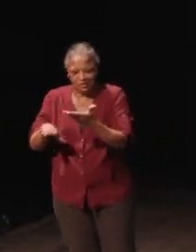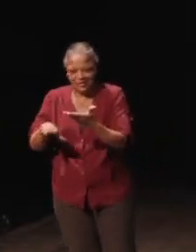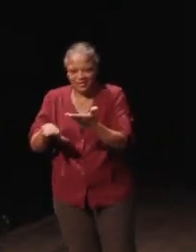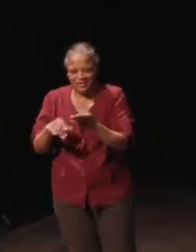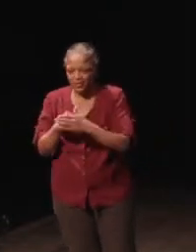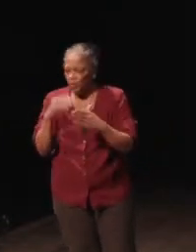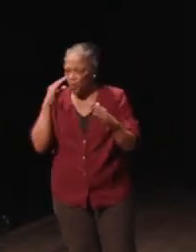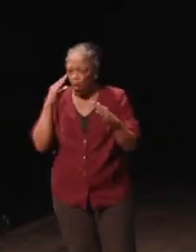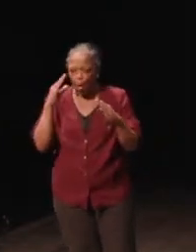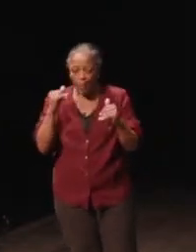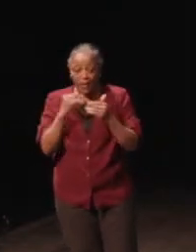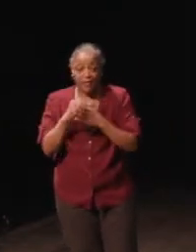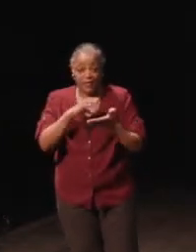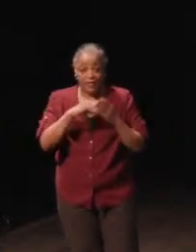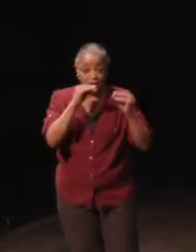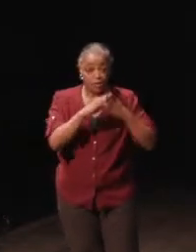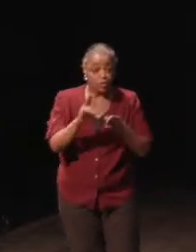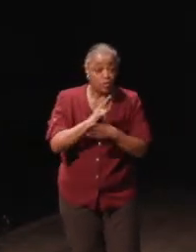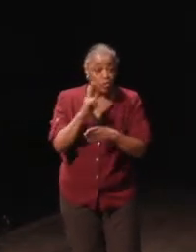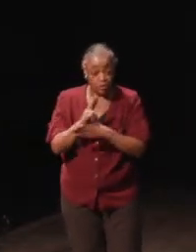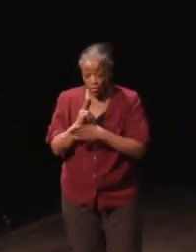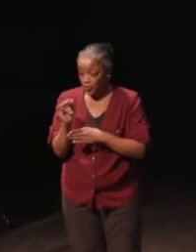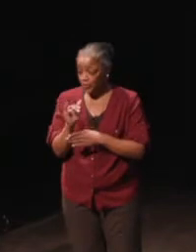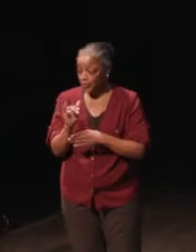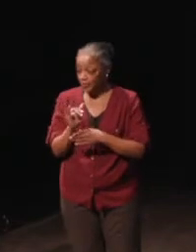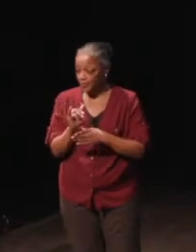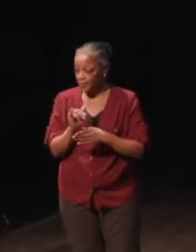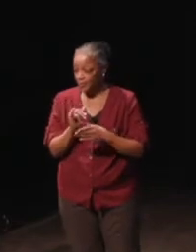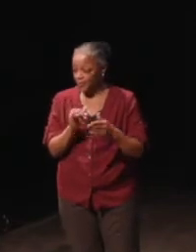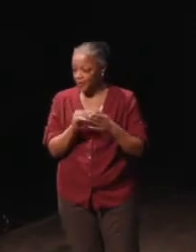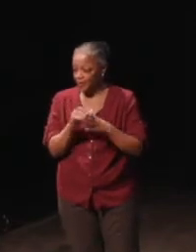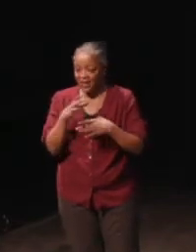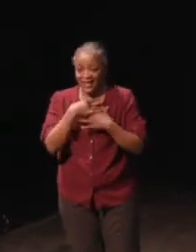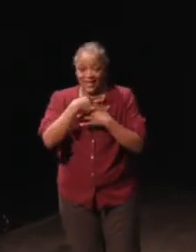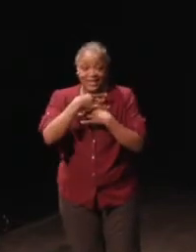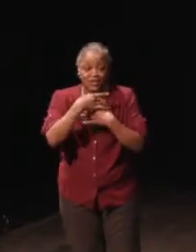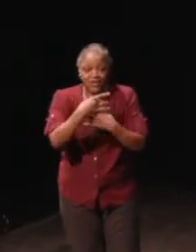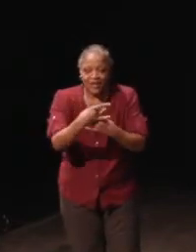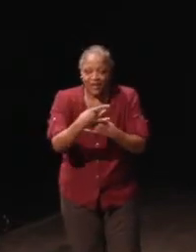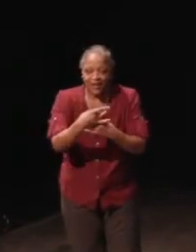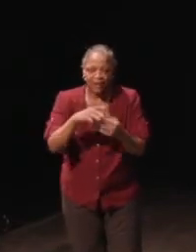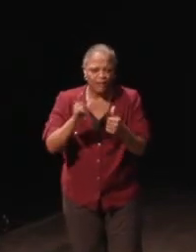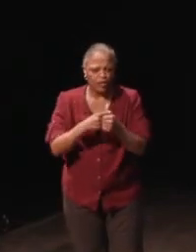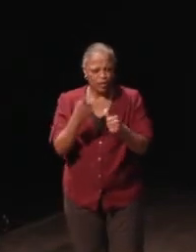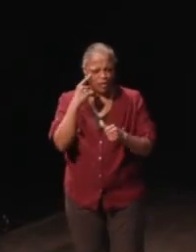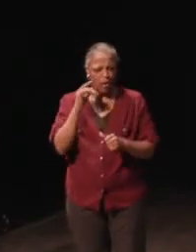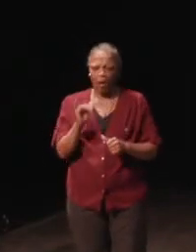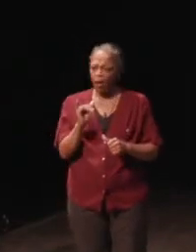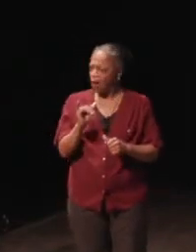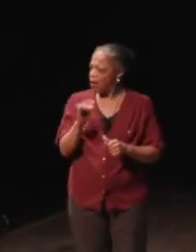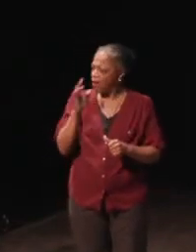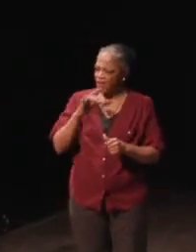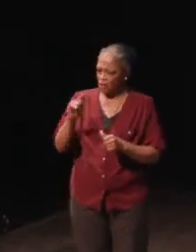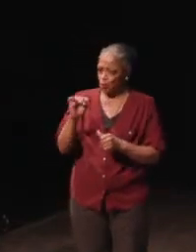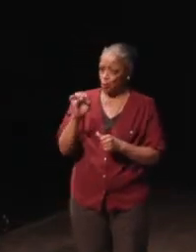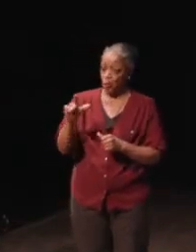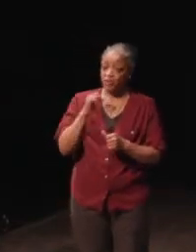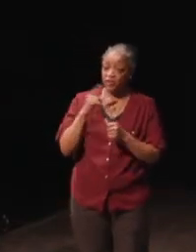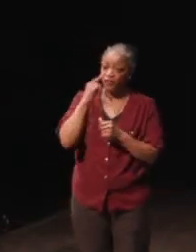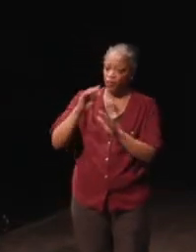that they'll be using them with, which was sort of an interesting thing. At first I was thinking, these are the